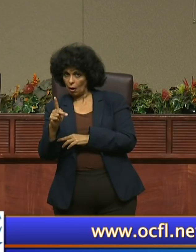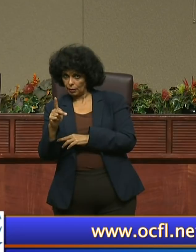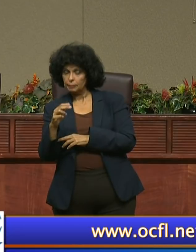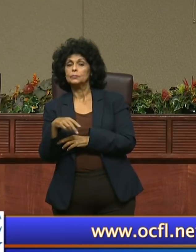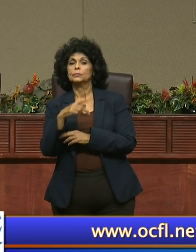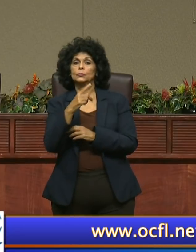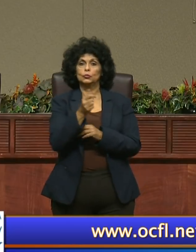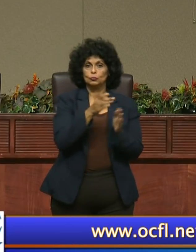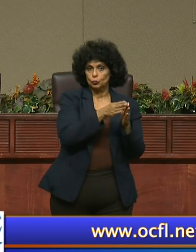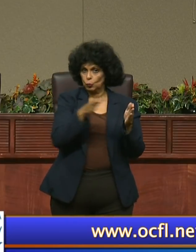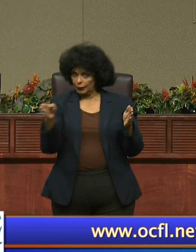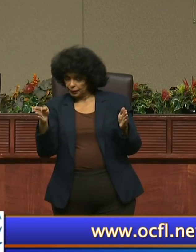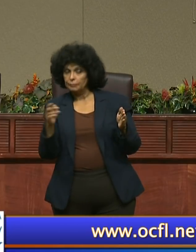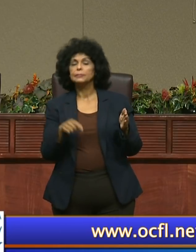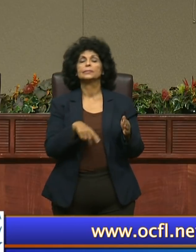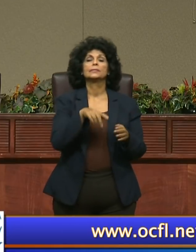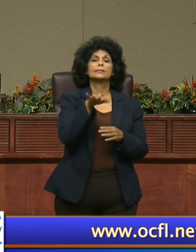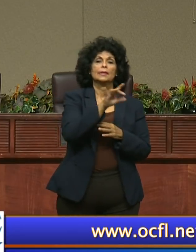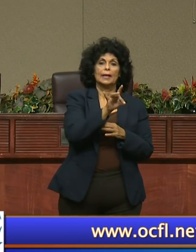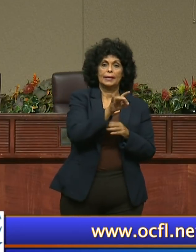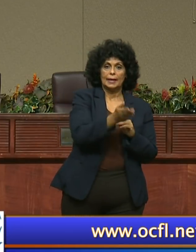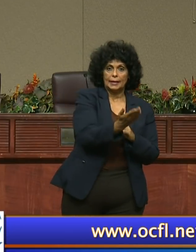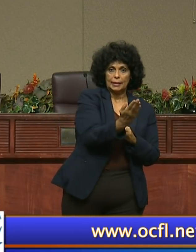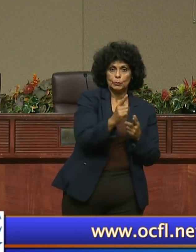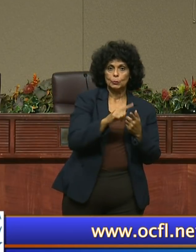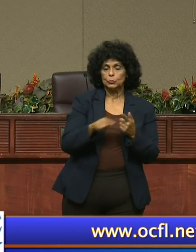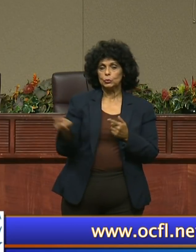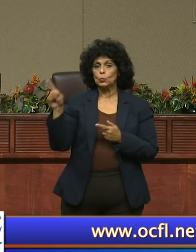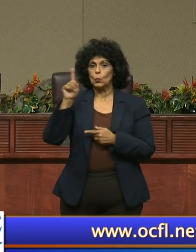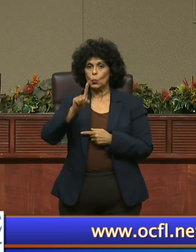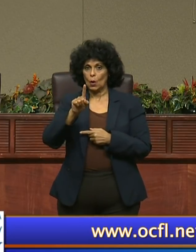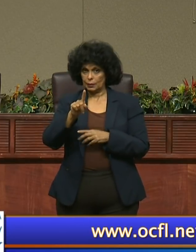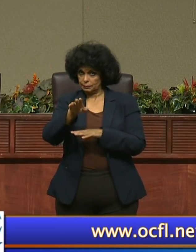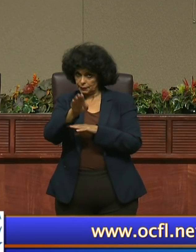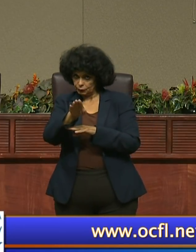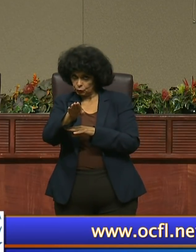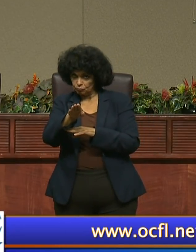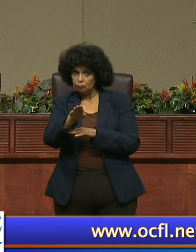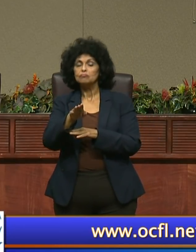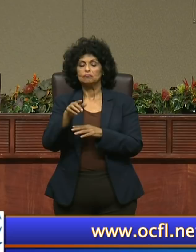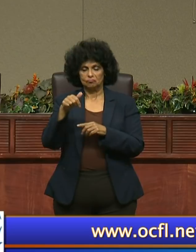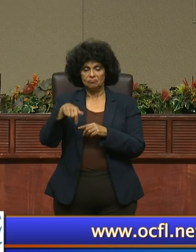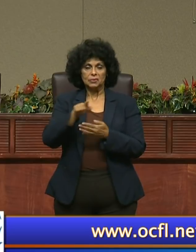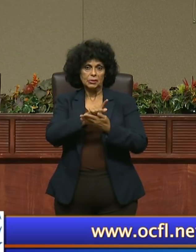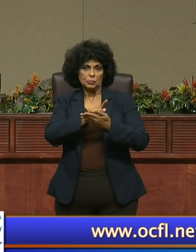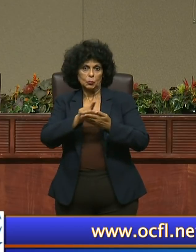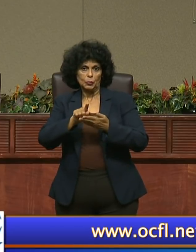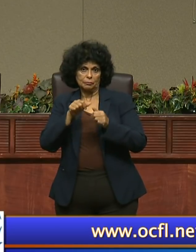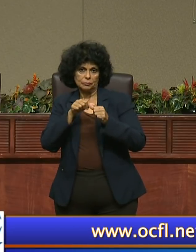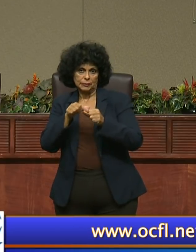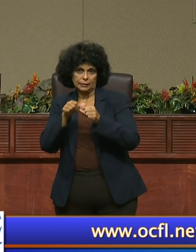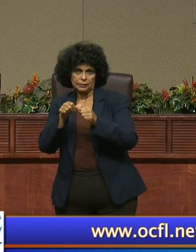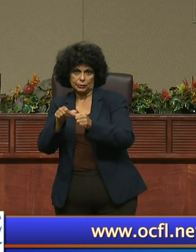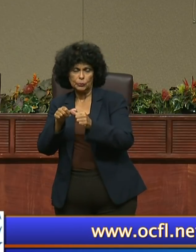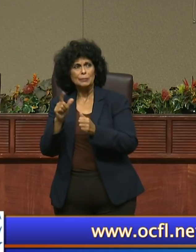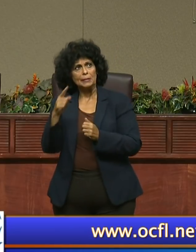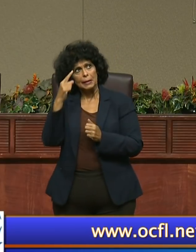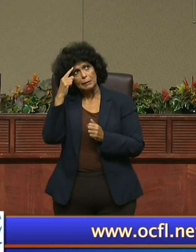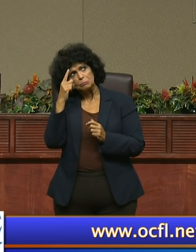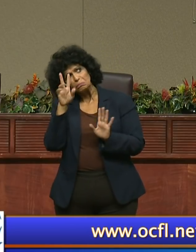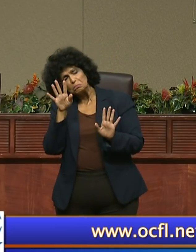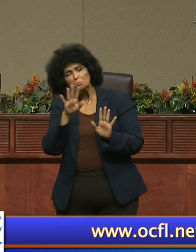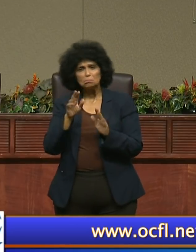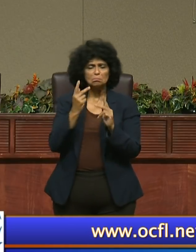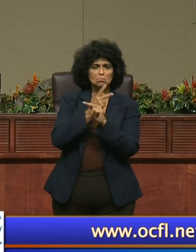8 a.m. and 1 p.m. For the remainder of this week. They anticipate approximately 500